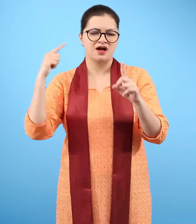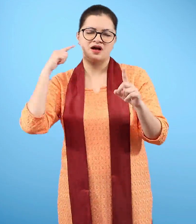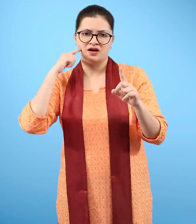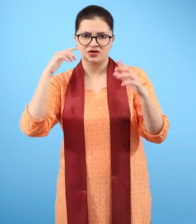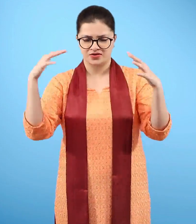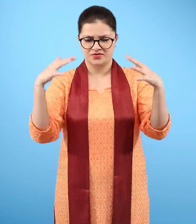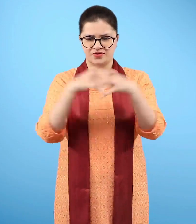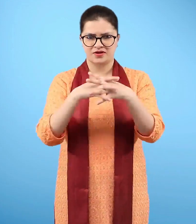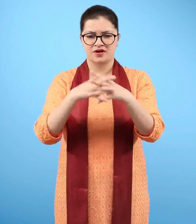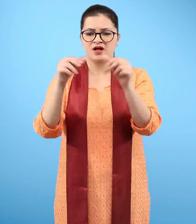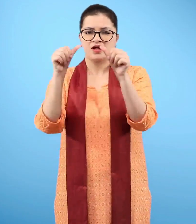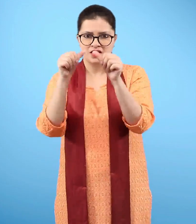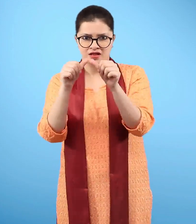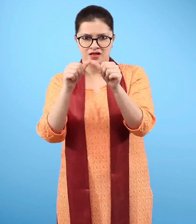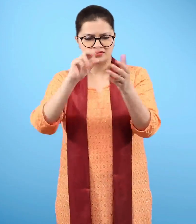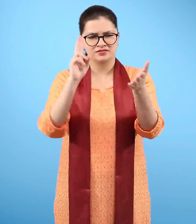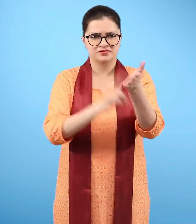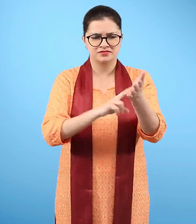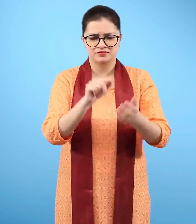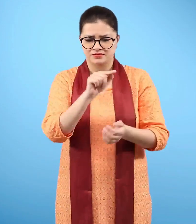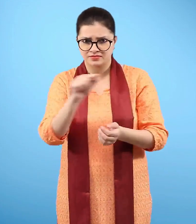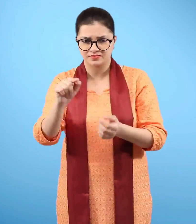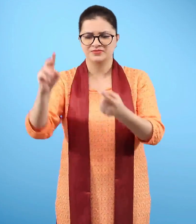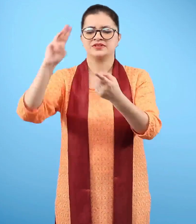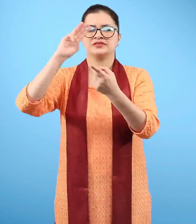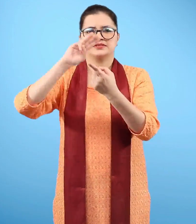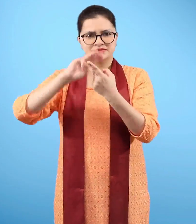and other important or khas people.